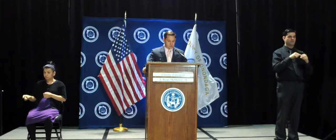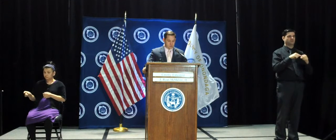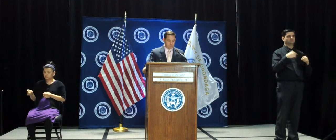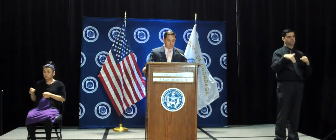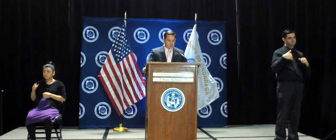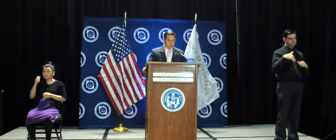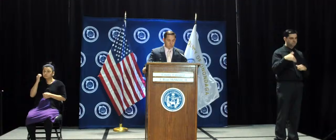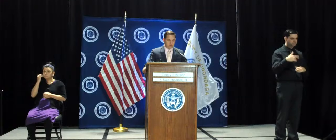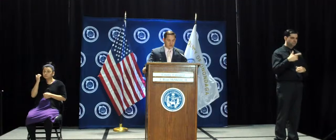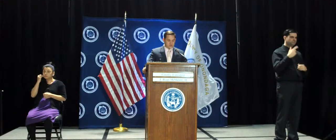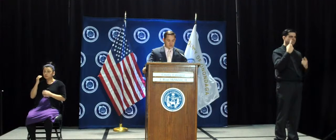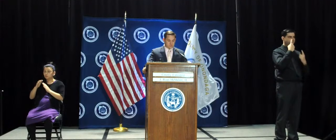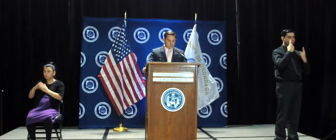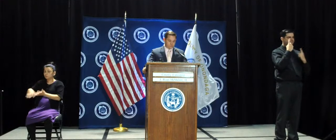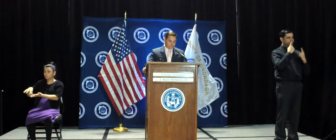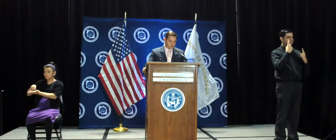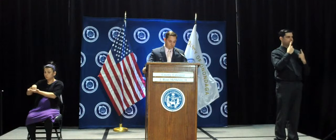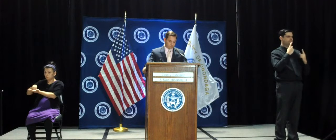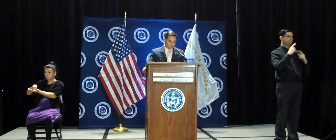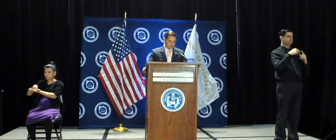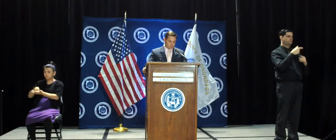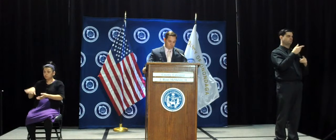lost in this process.